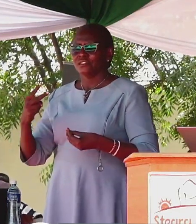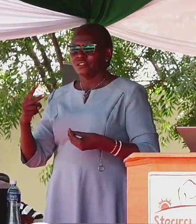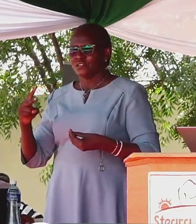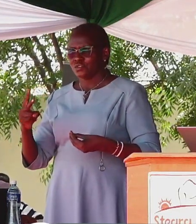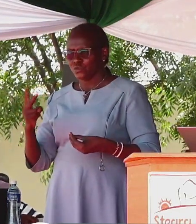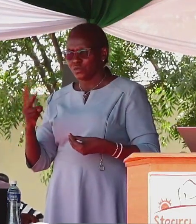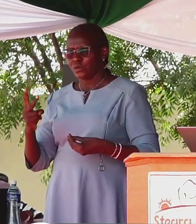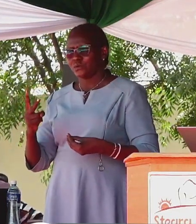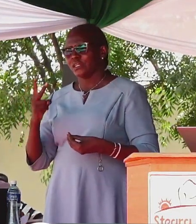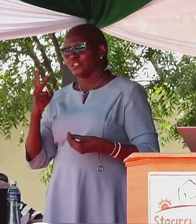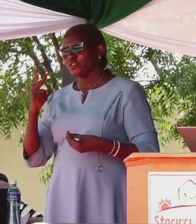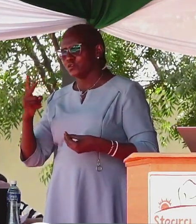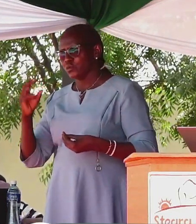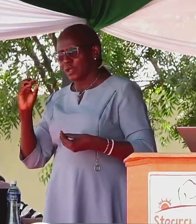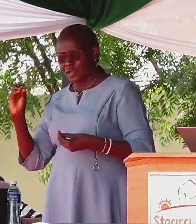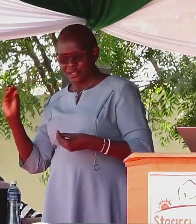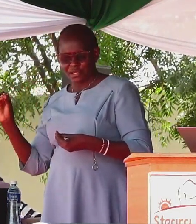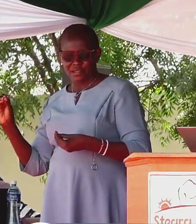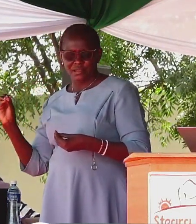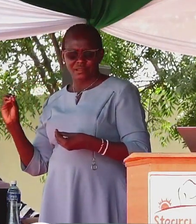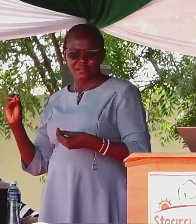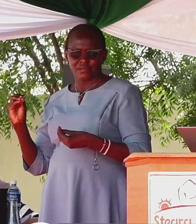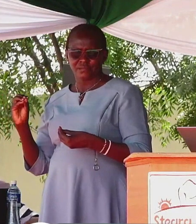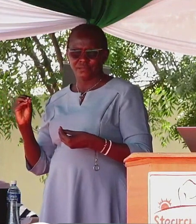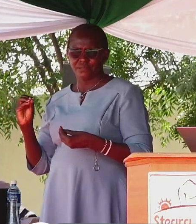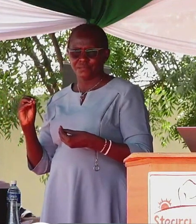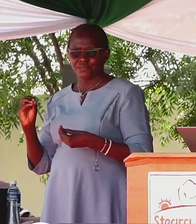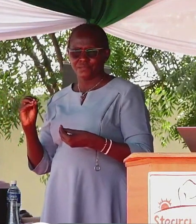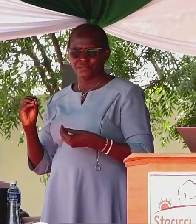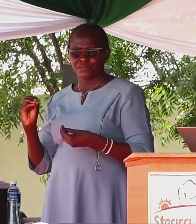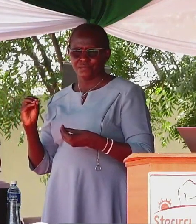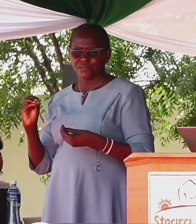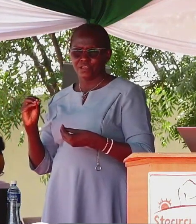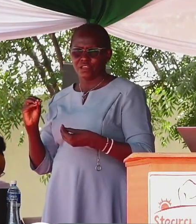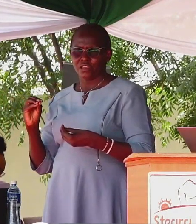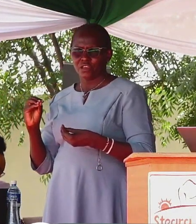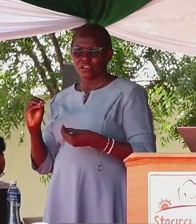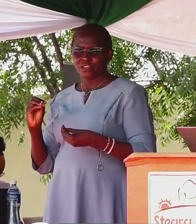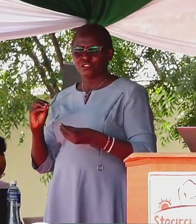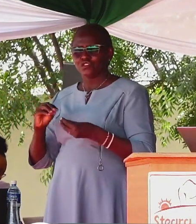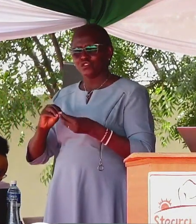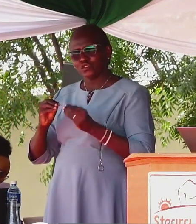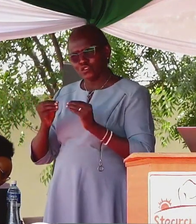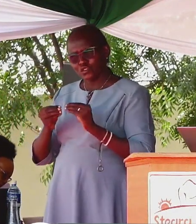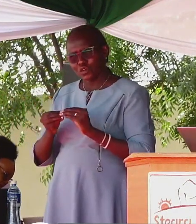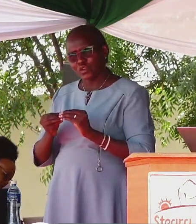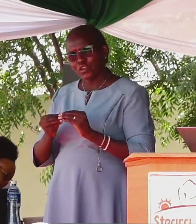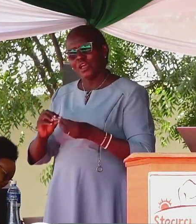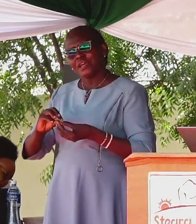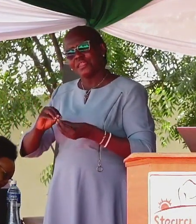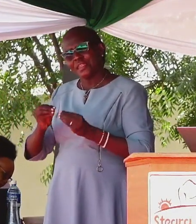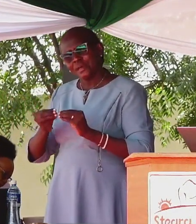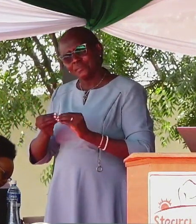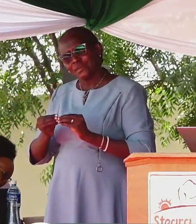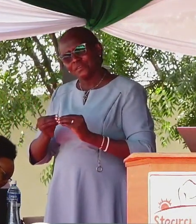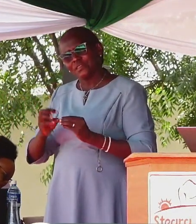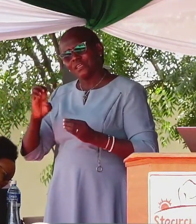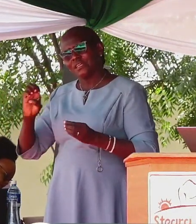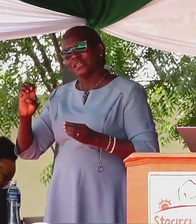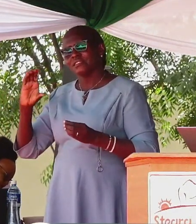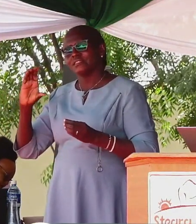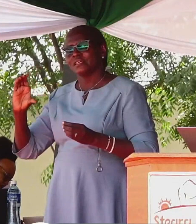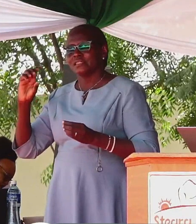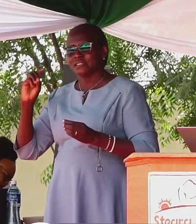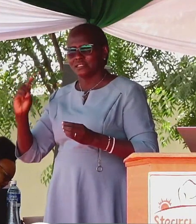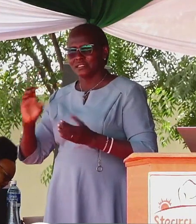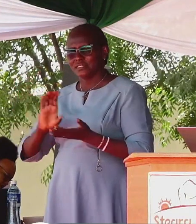but we know they're over 3,000. So for us, the total enrollment in our ECD centers, I've said